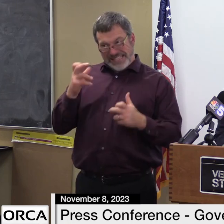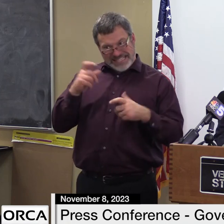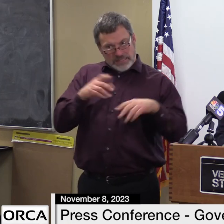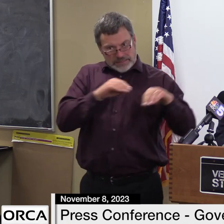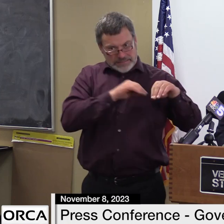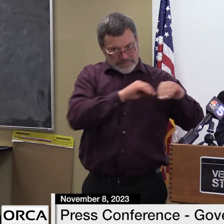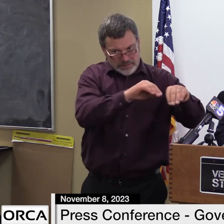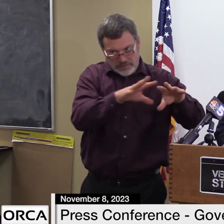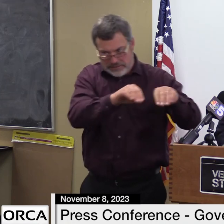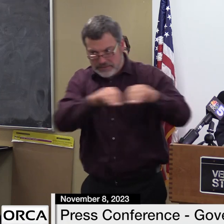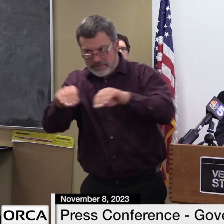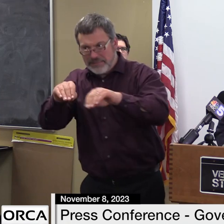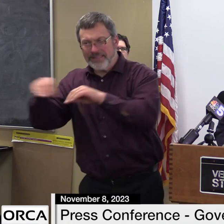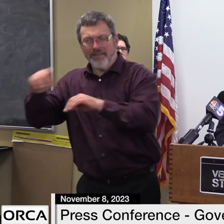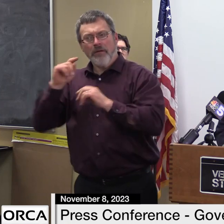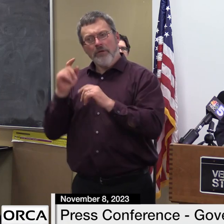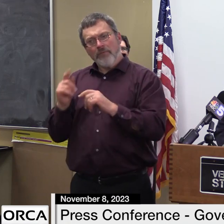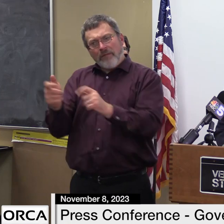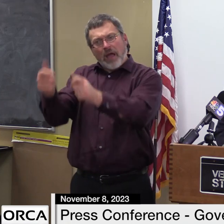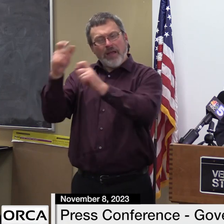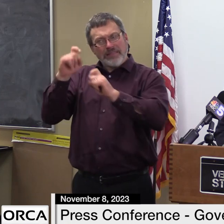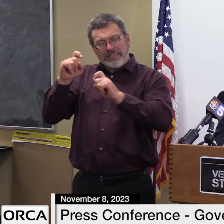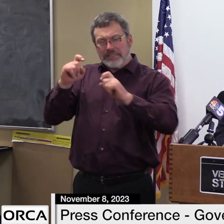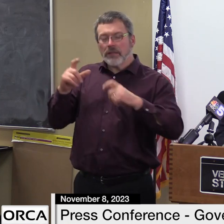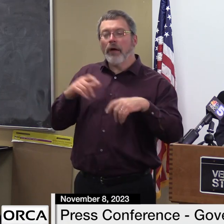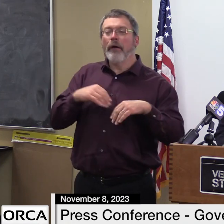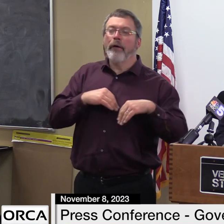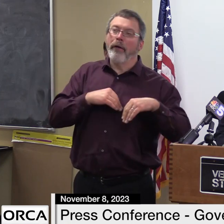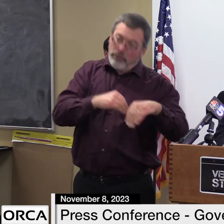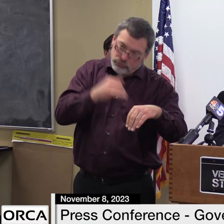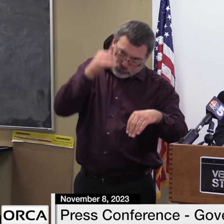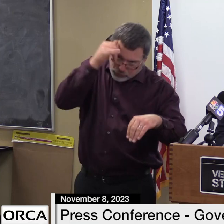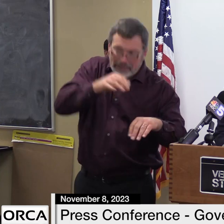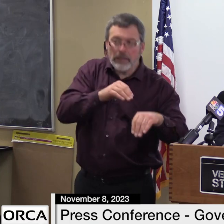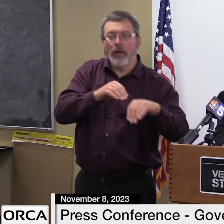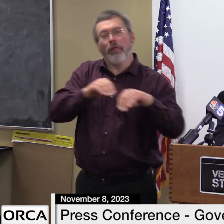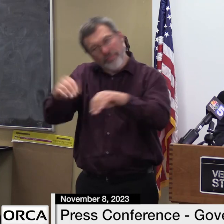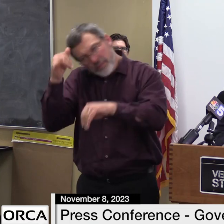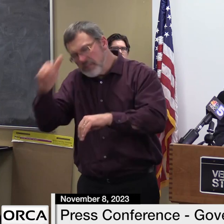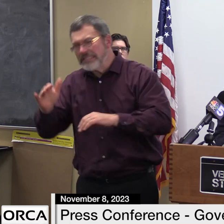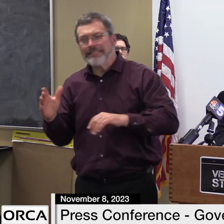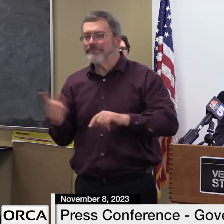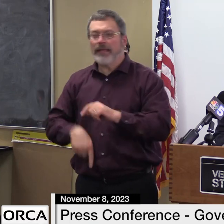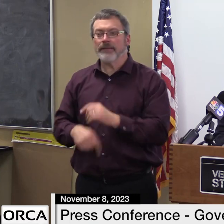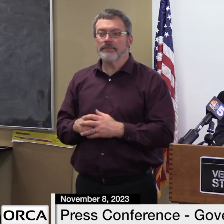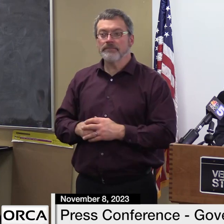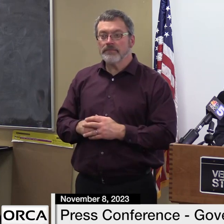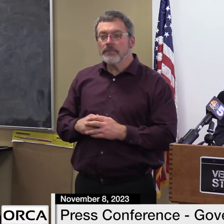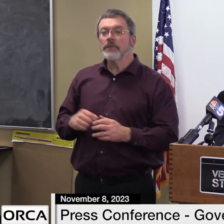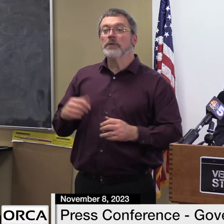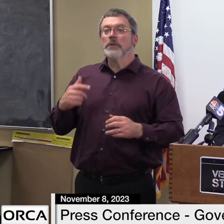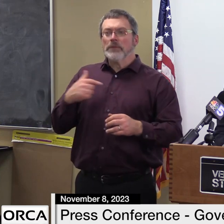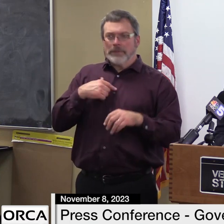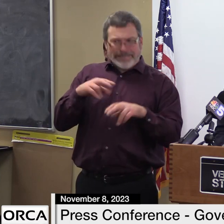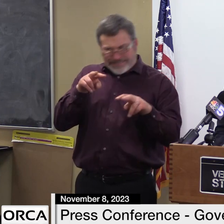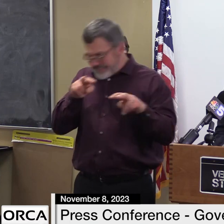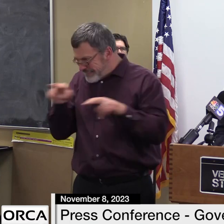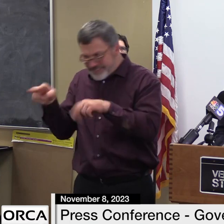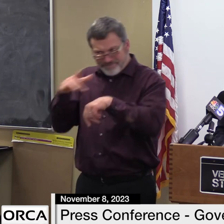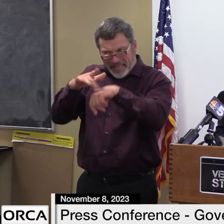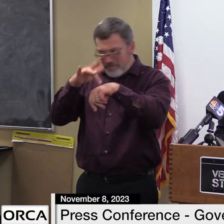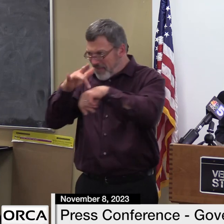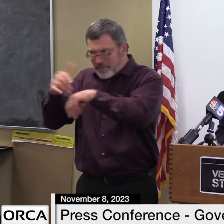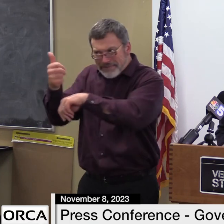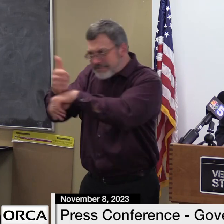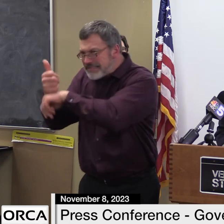shelter. While we're actively searching for local sites, providers, and buildings to establish these shelters, the pace